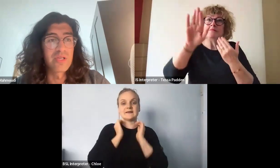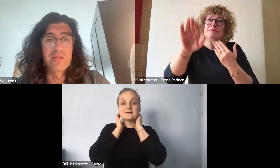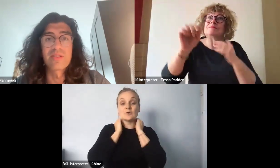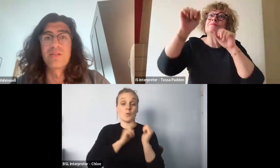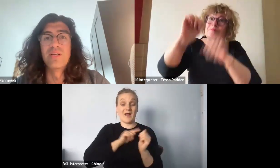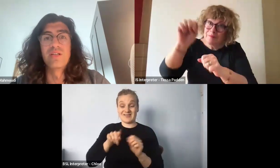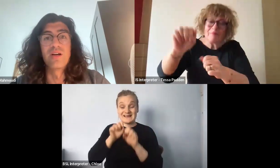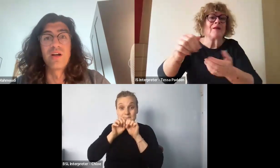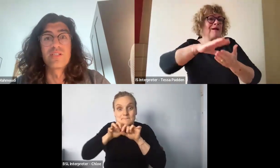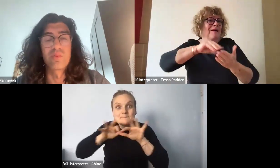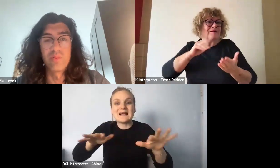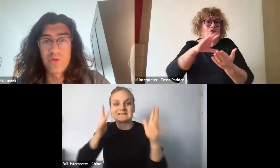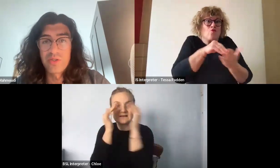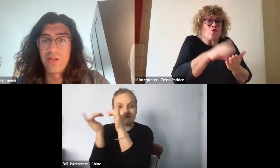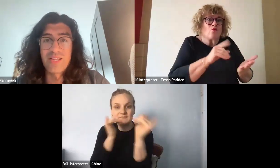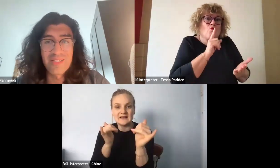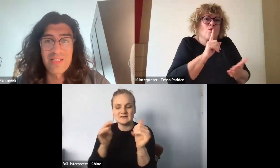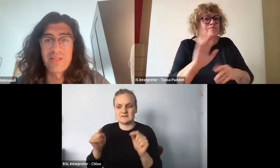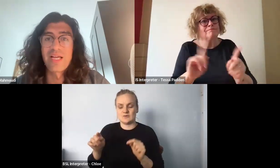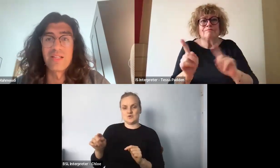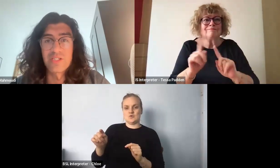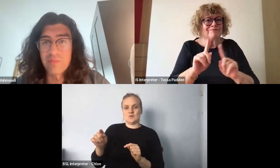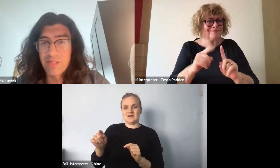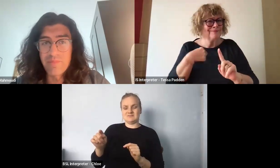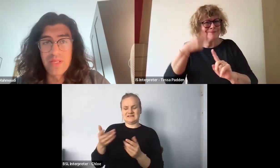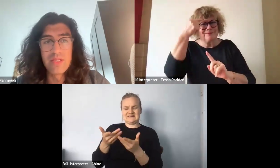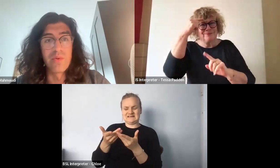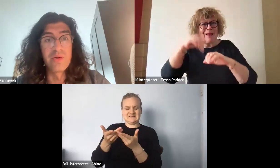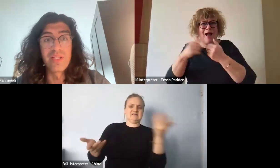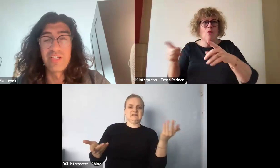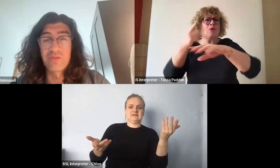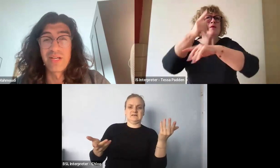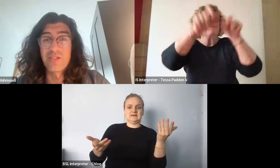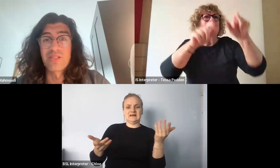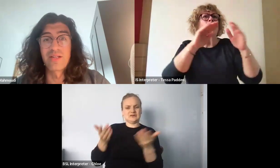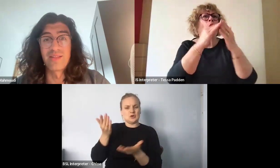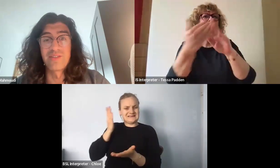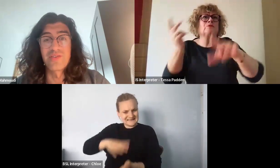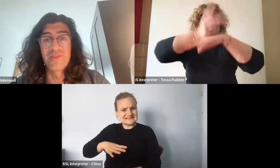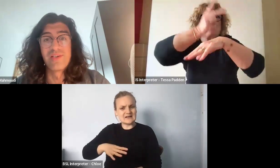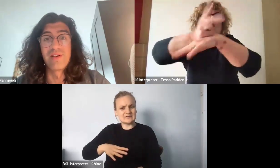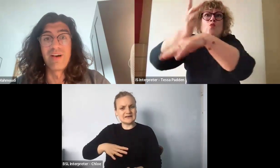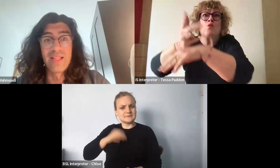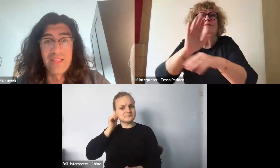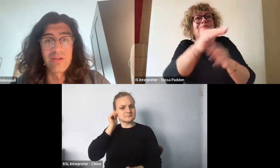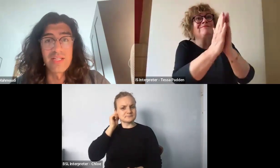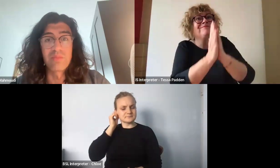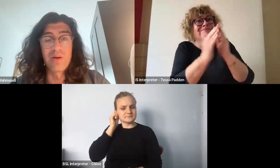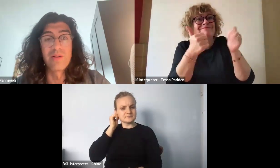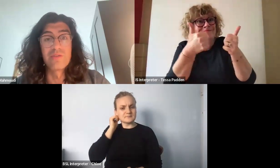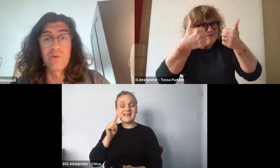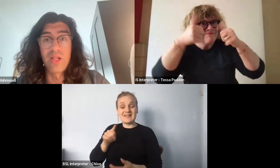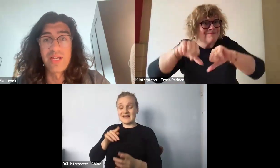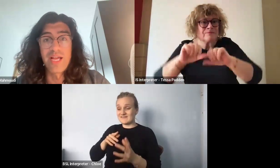surveillance, which we consider disproportional, unnecessary, and illegitimate. We know that facial recognition technologies violate the